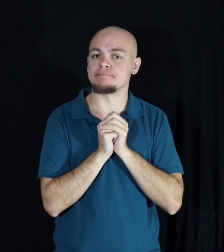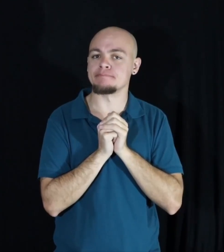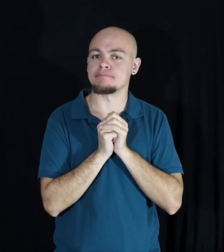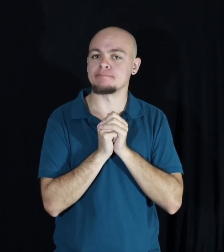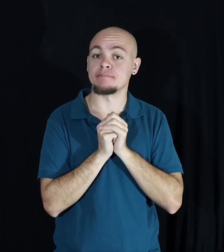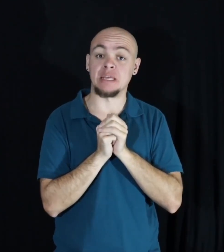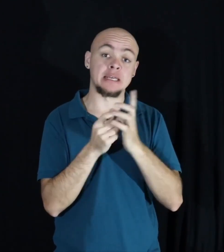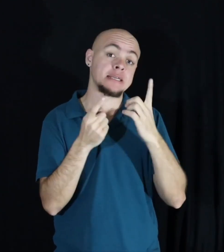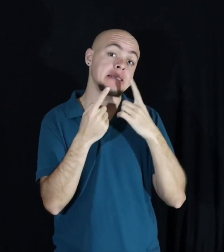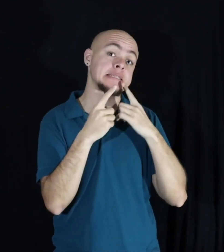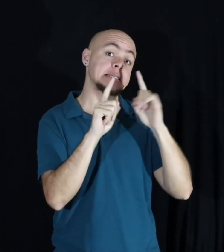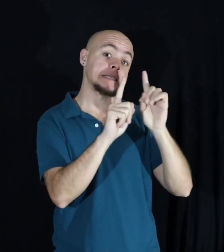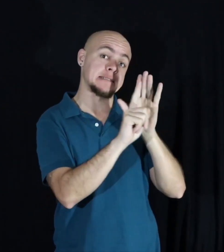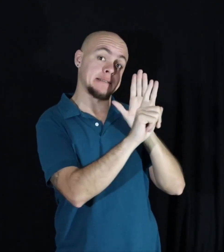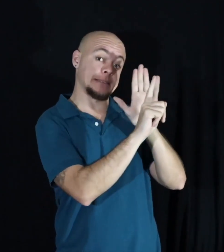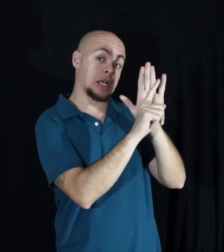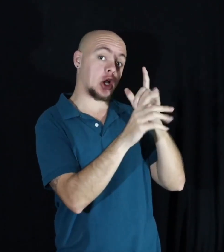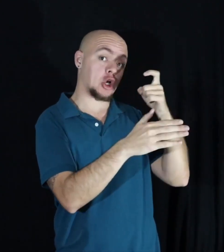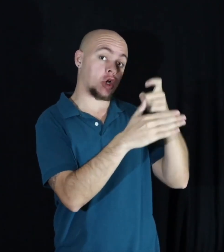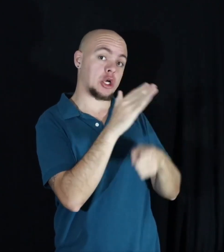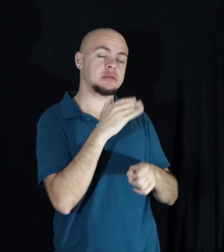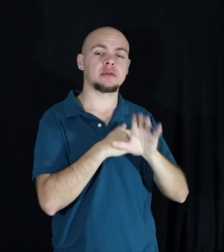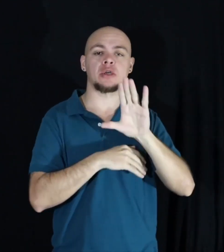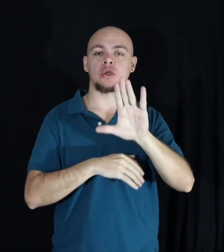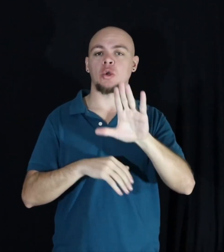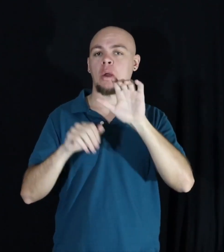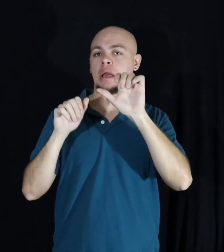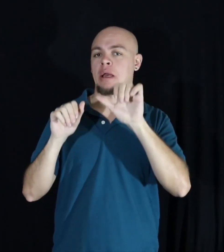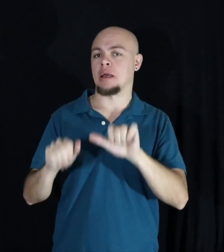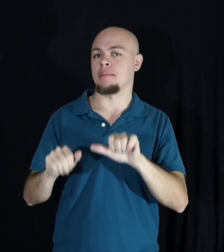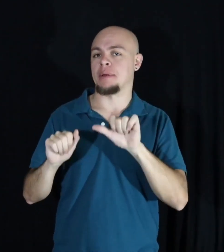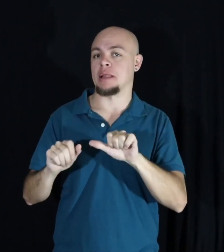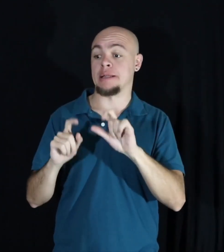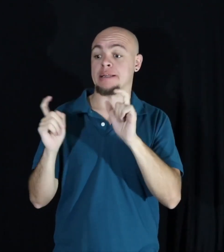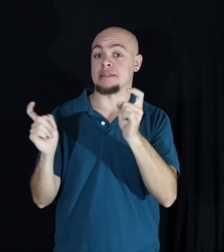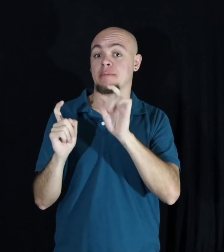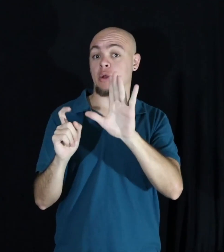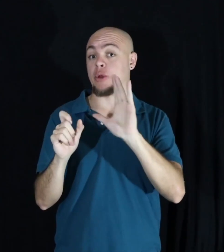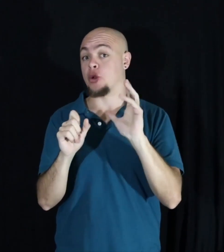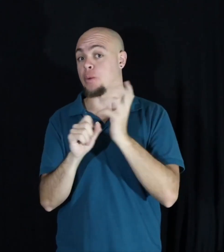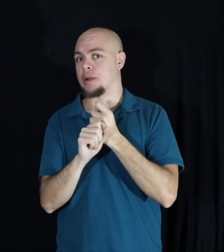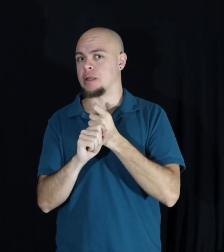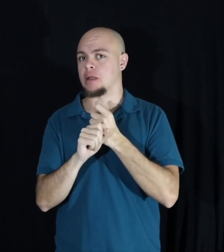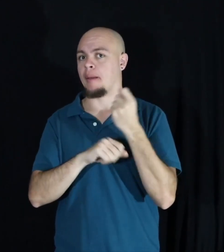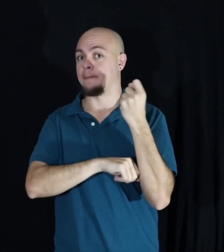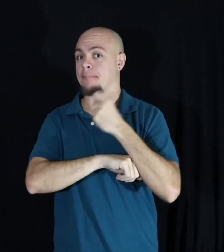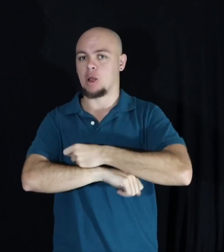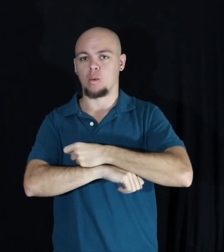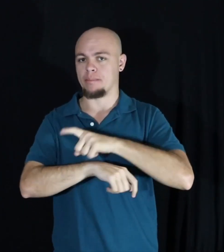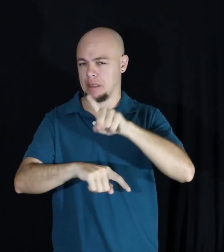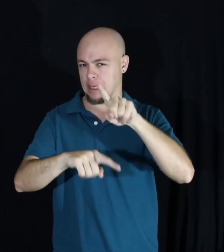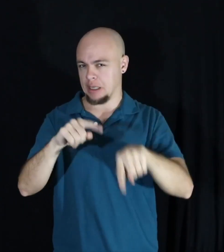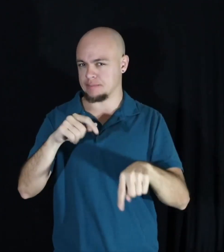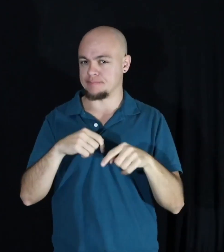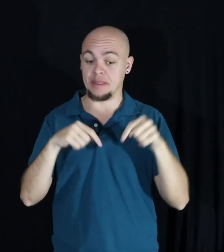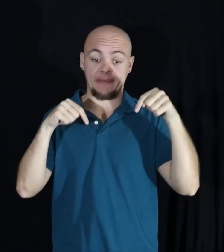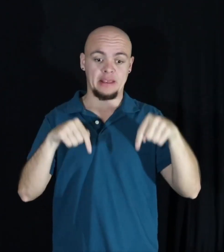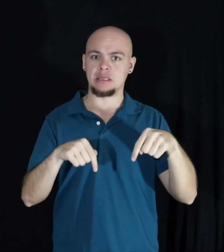of success to bankrupt your ability to celebrate your wins. This is a win for